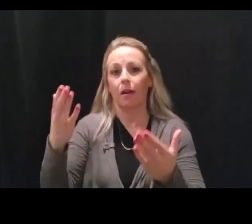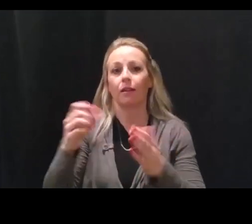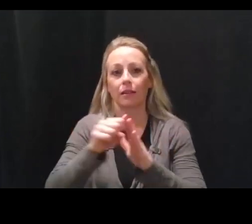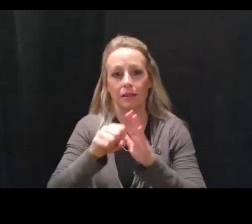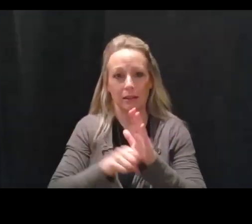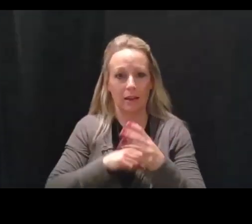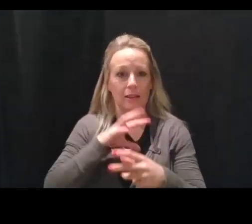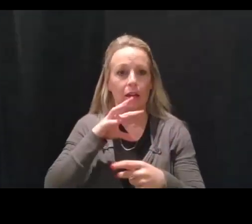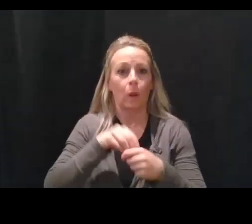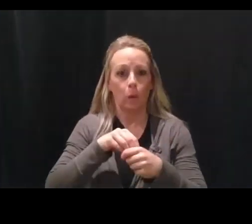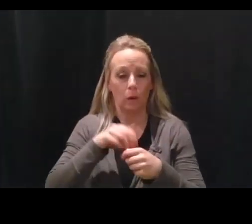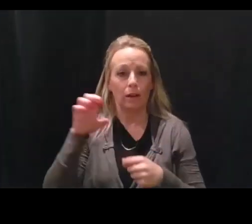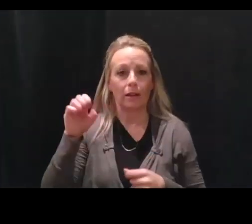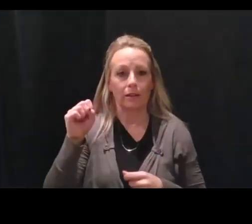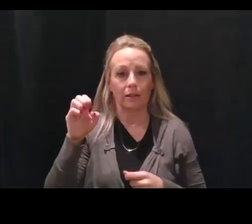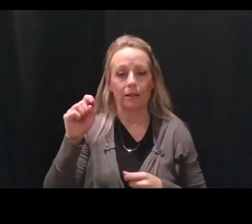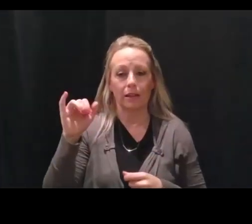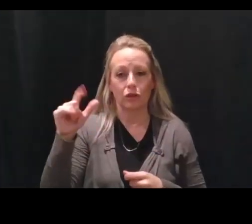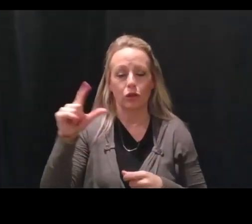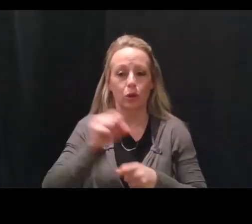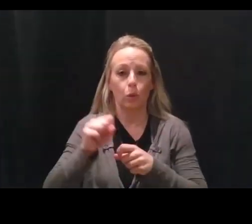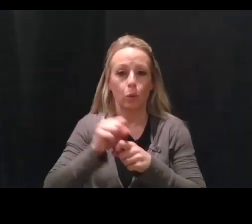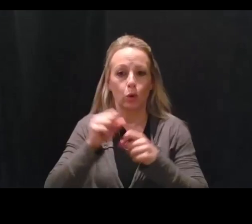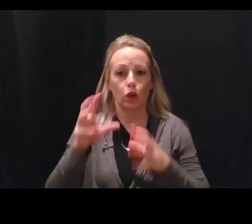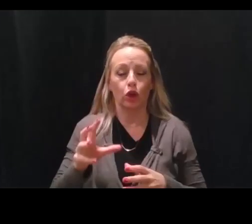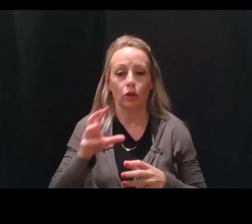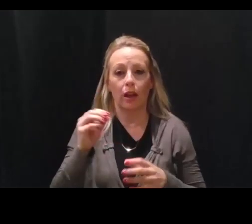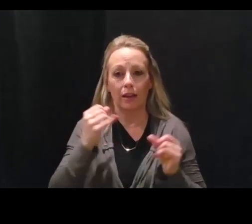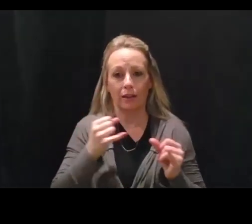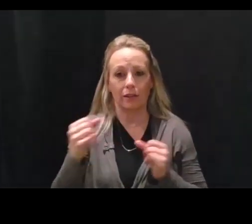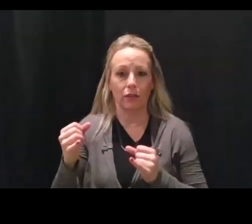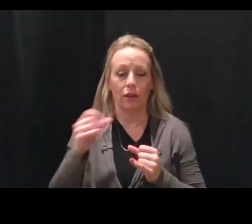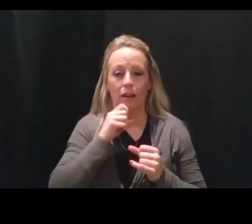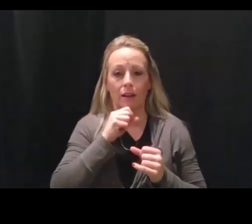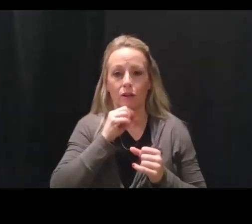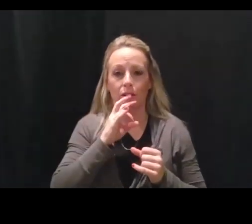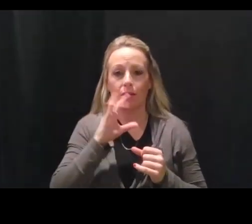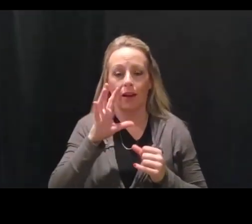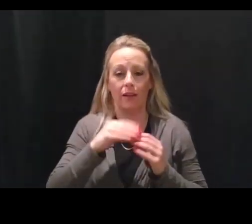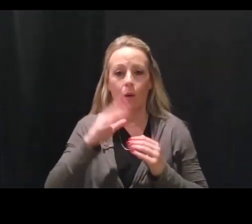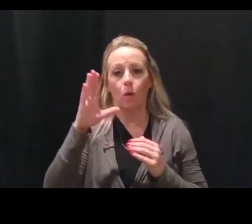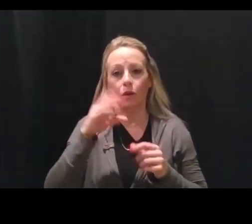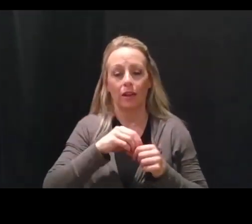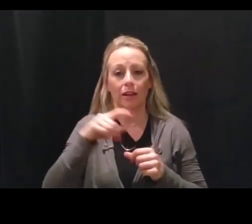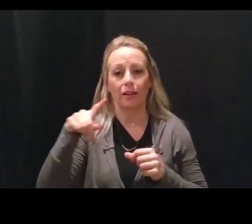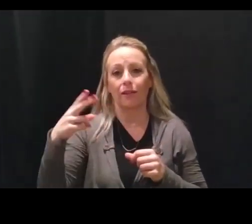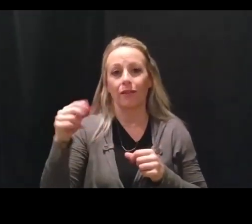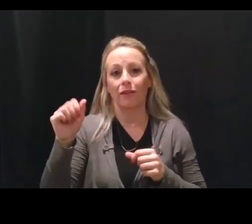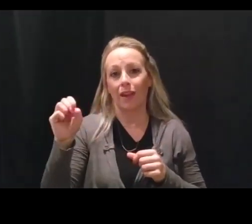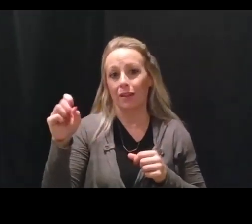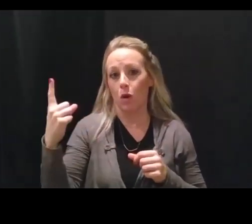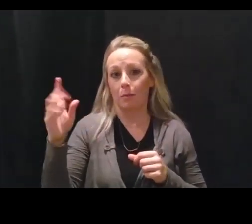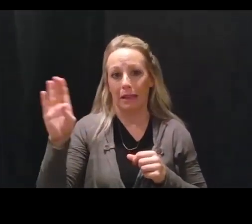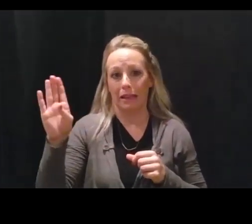include essential workers and individuals 75 years of age and older in phase 1B.